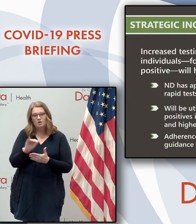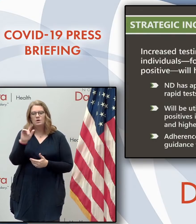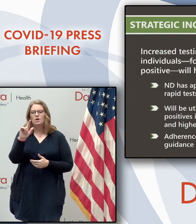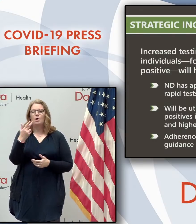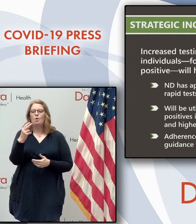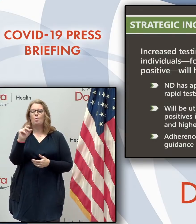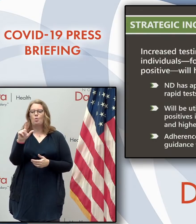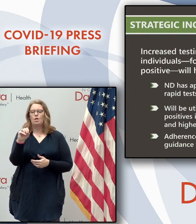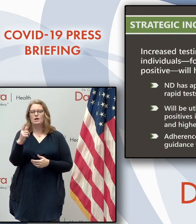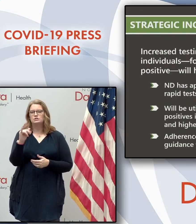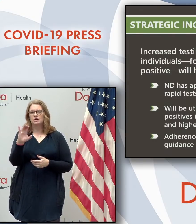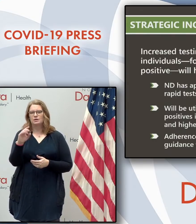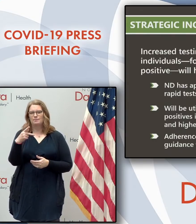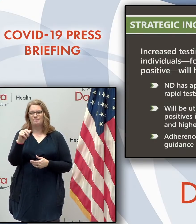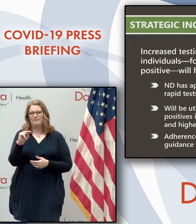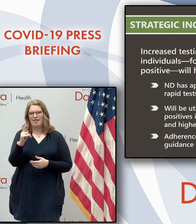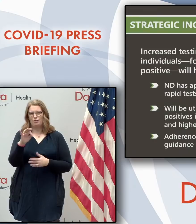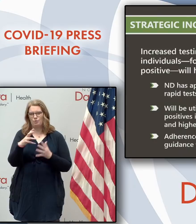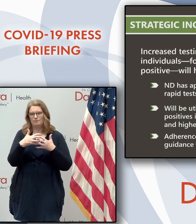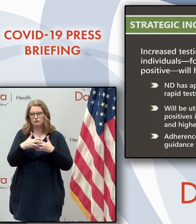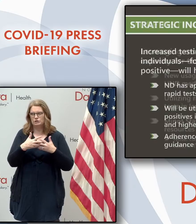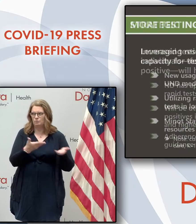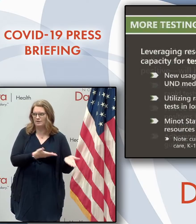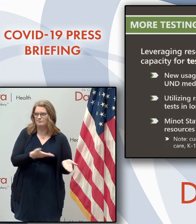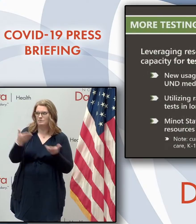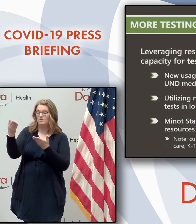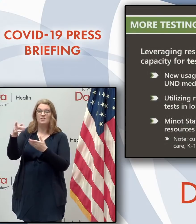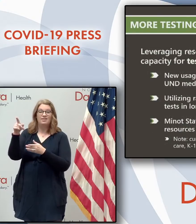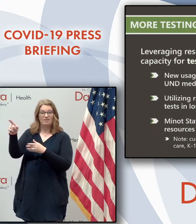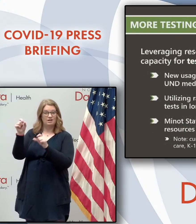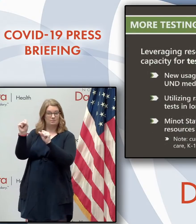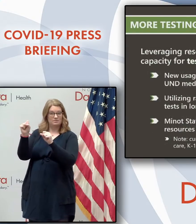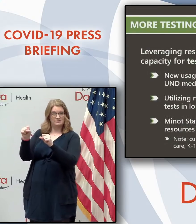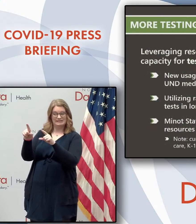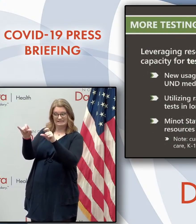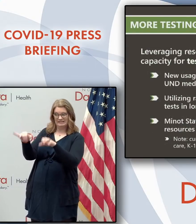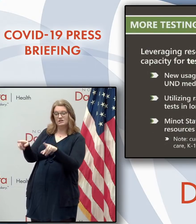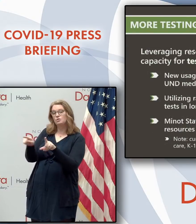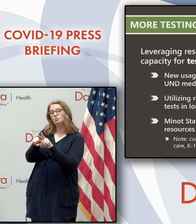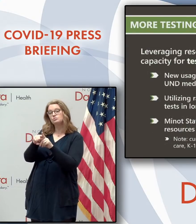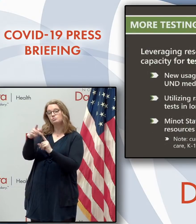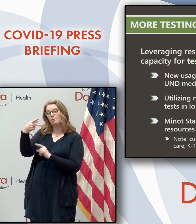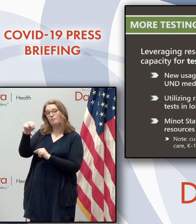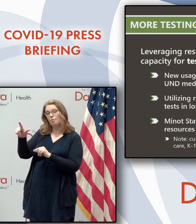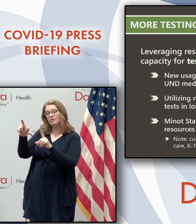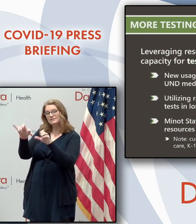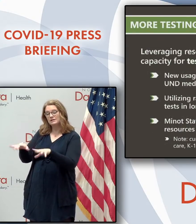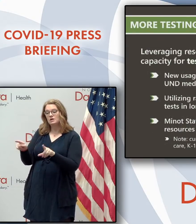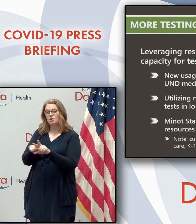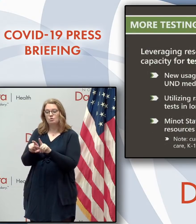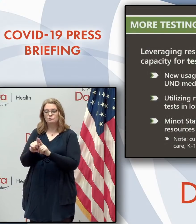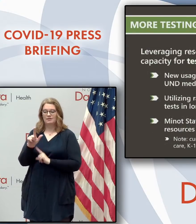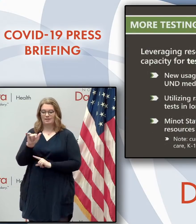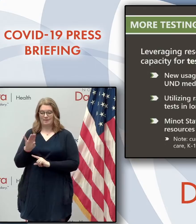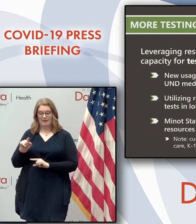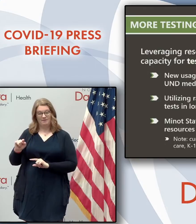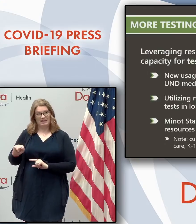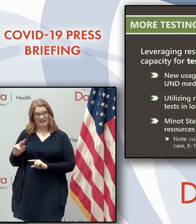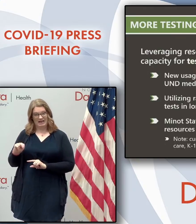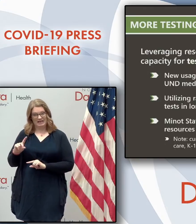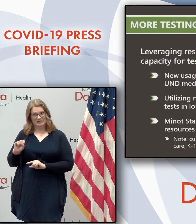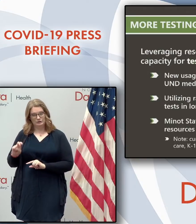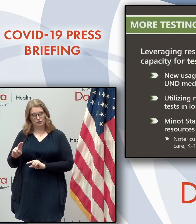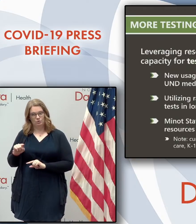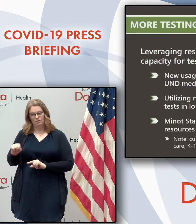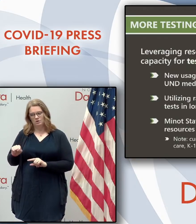Panther machine up there. They're going to be able to do testing and potentially do some pool testing, and then the lab at NDSU to come online